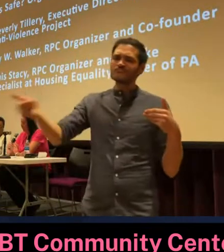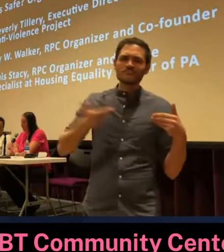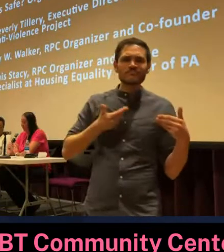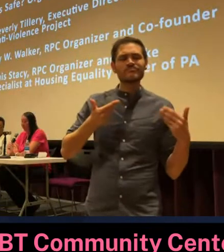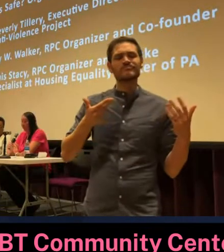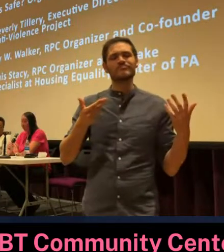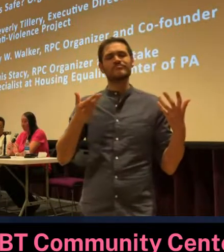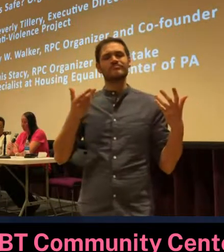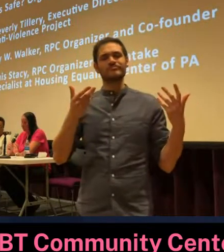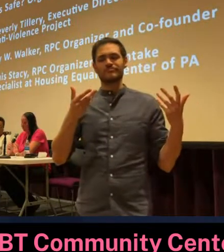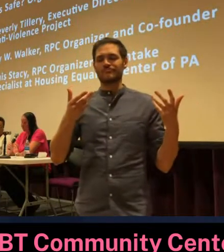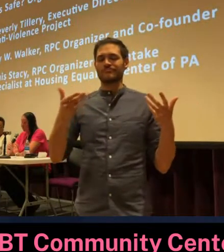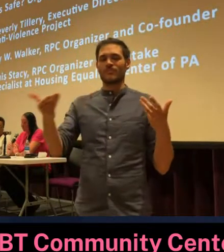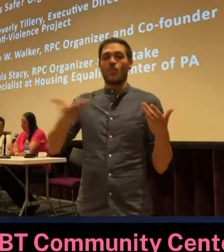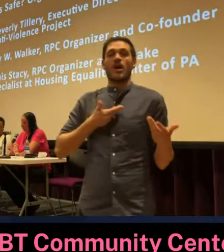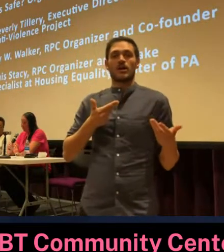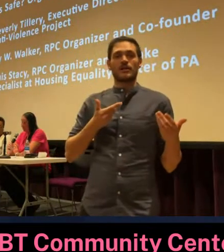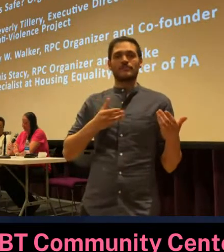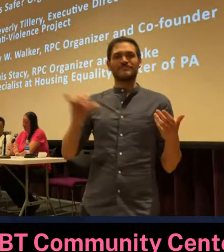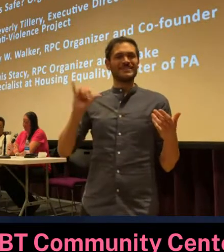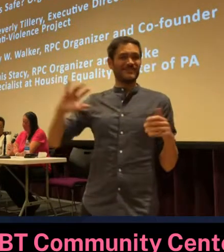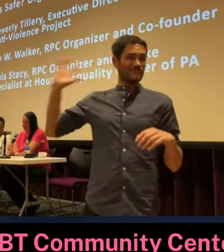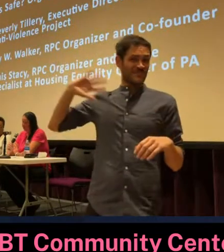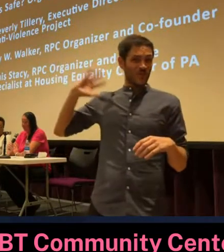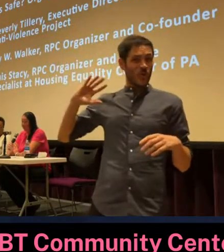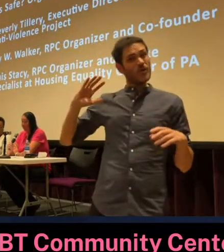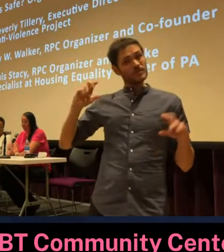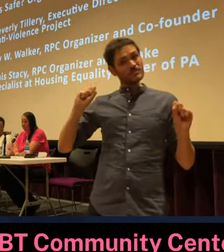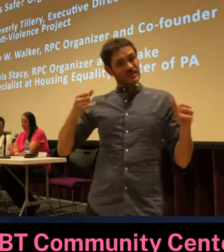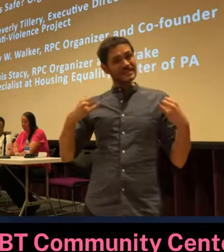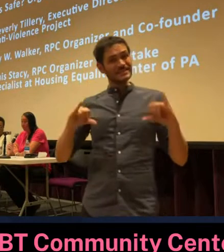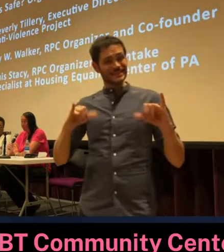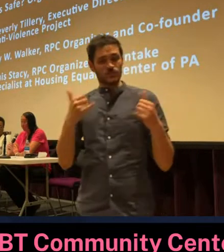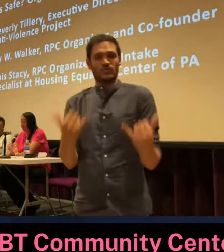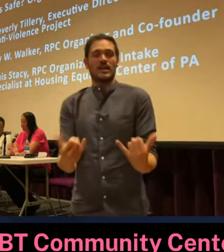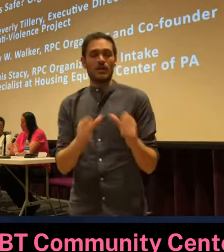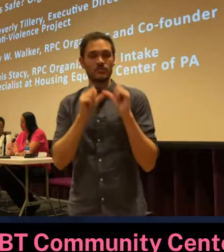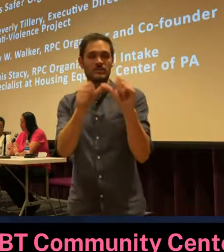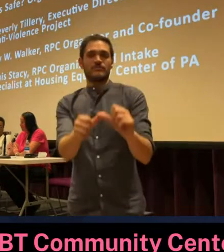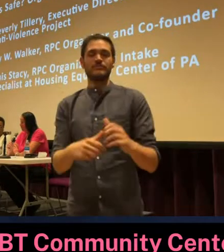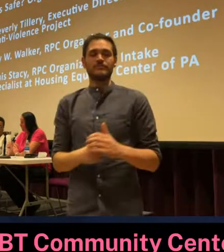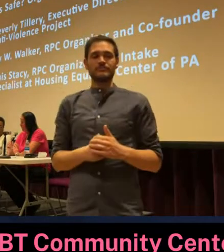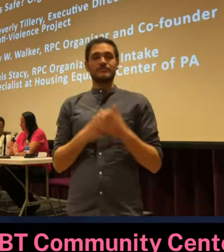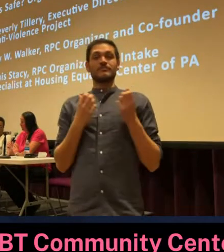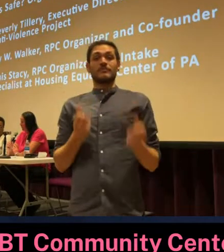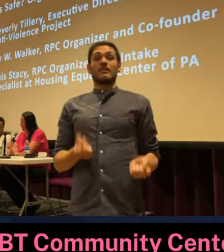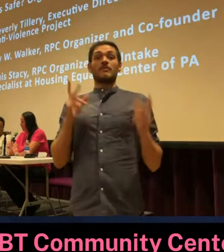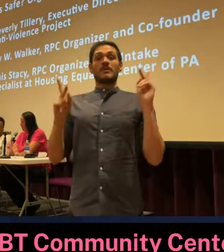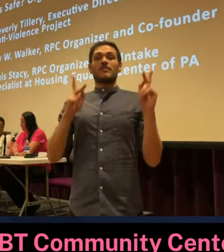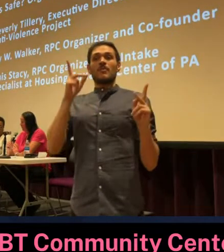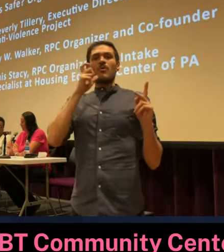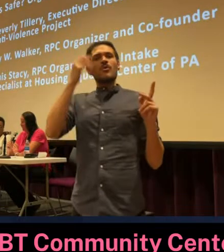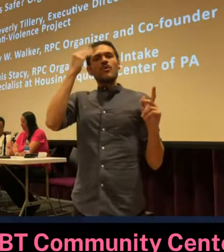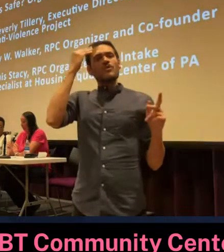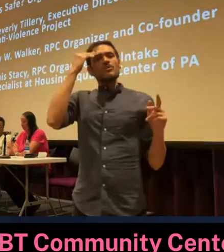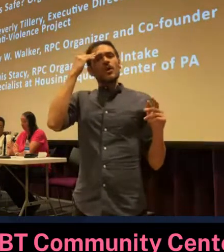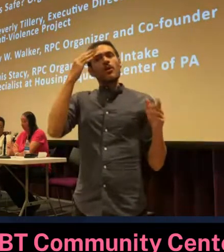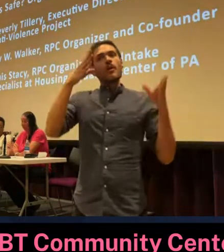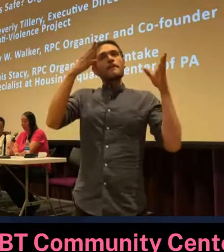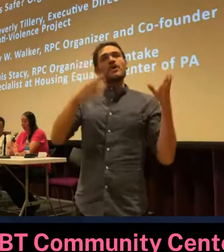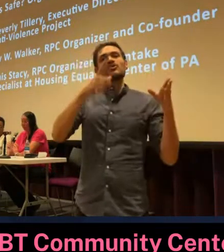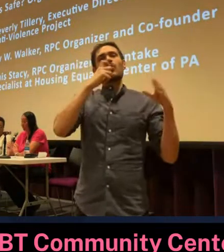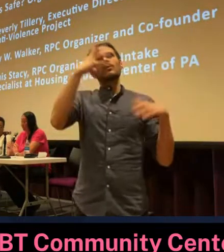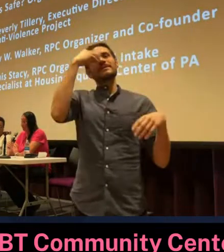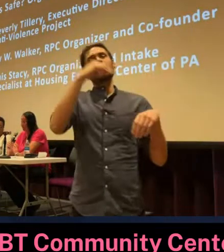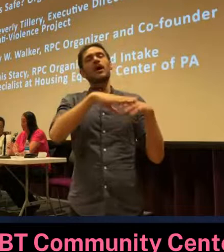and open our doors. What we did then, we still do it. How many people know somebody who's sleeping on somebody's couch or